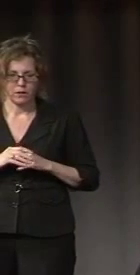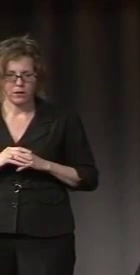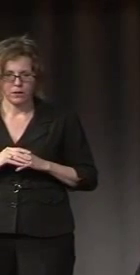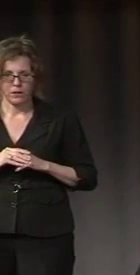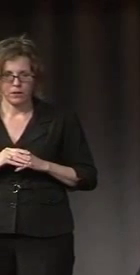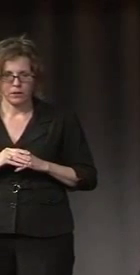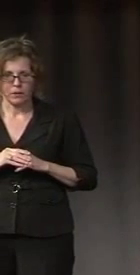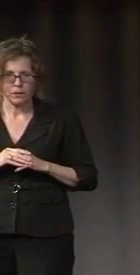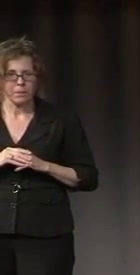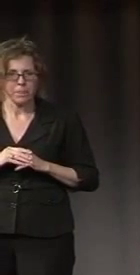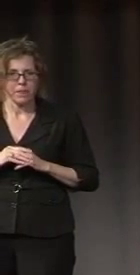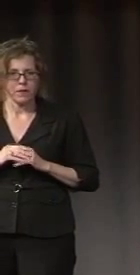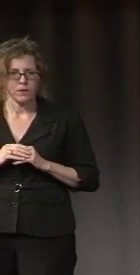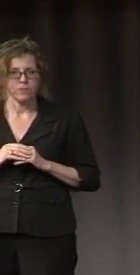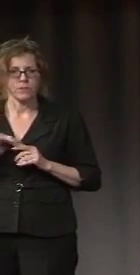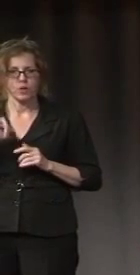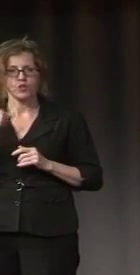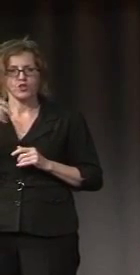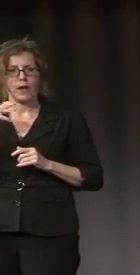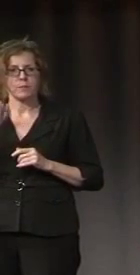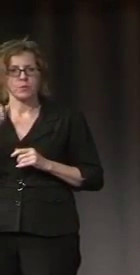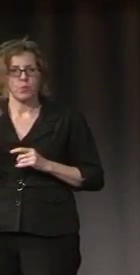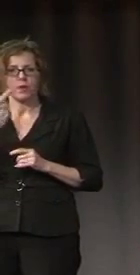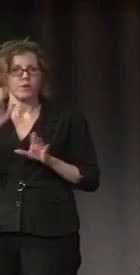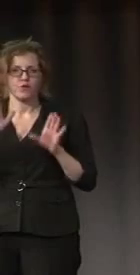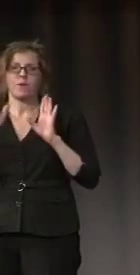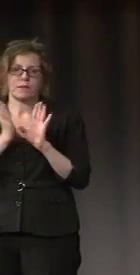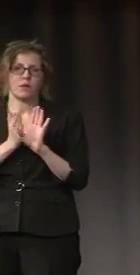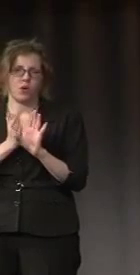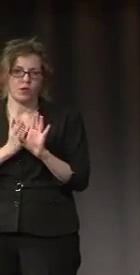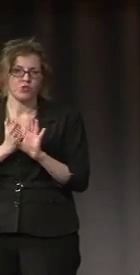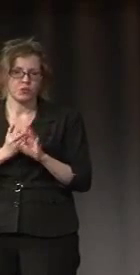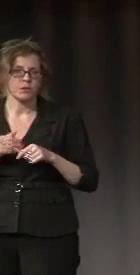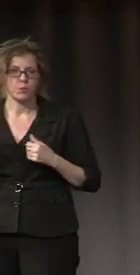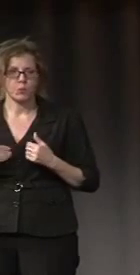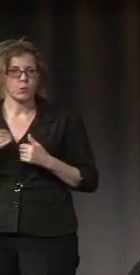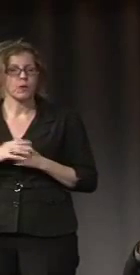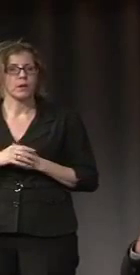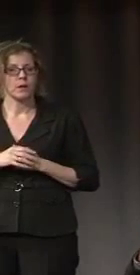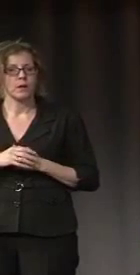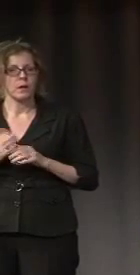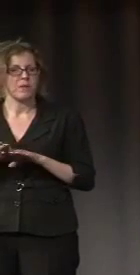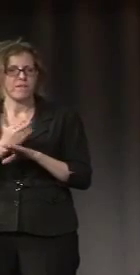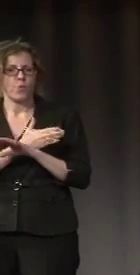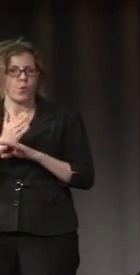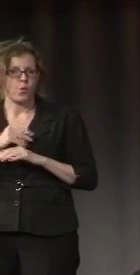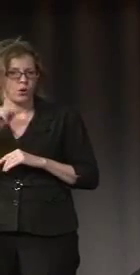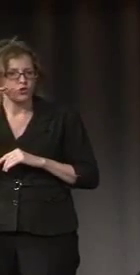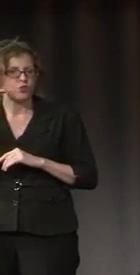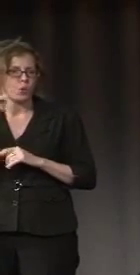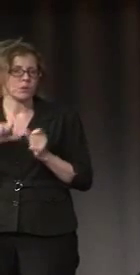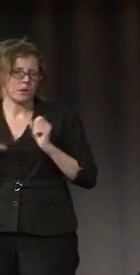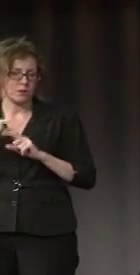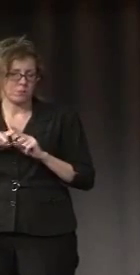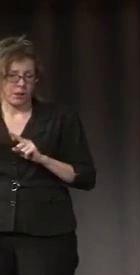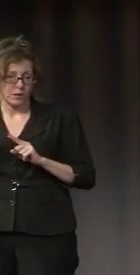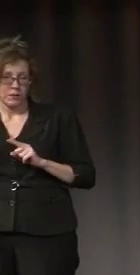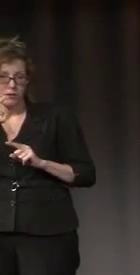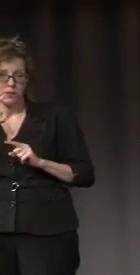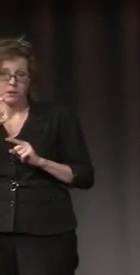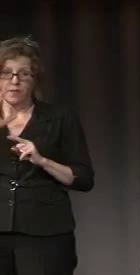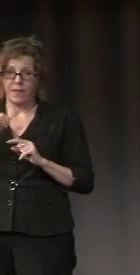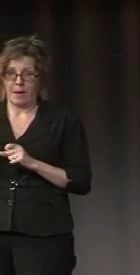great psychologist himself, long before the neuroscience came in, but the movement is still